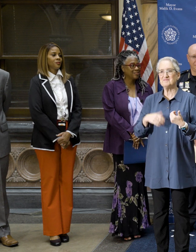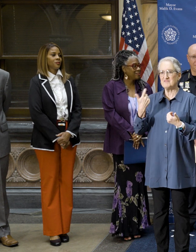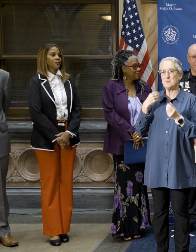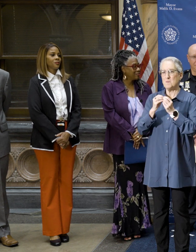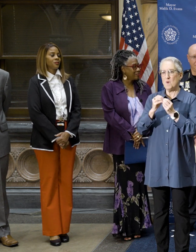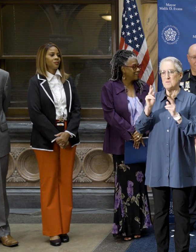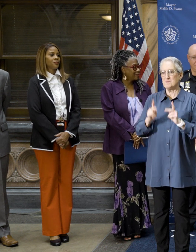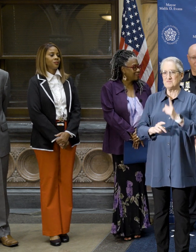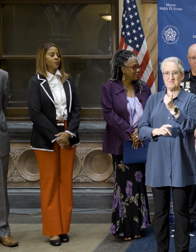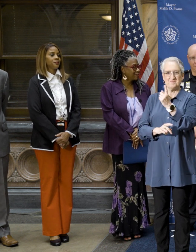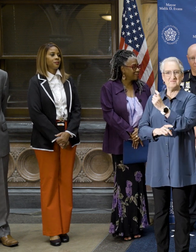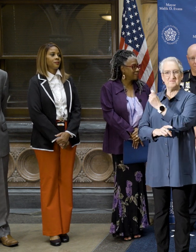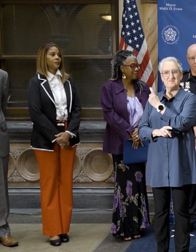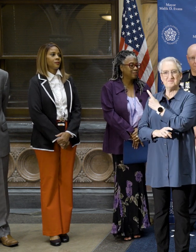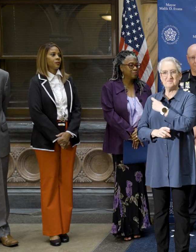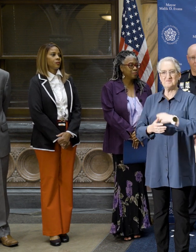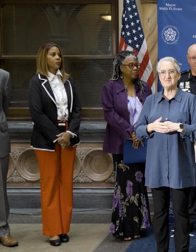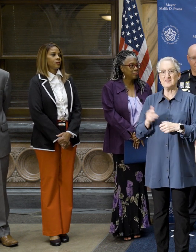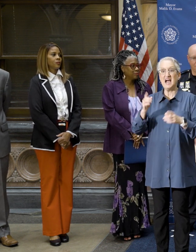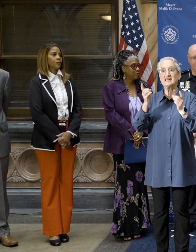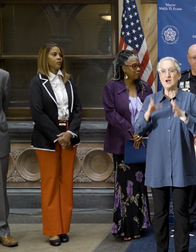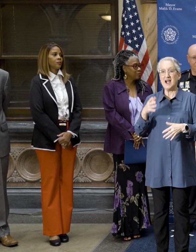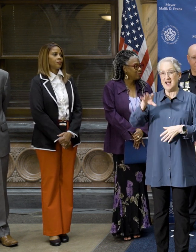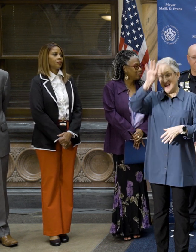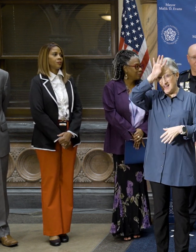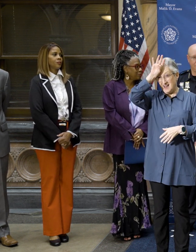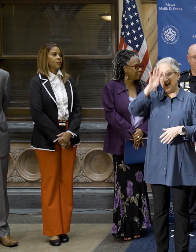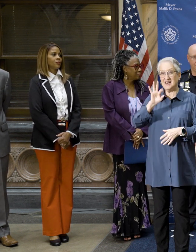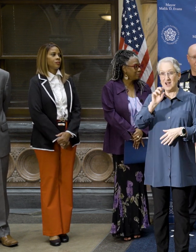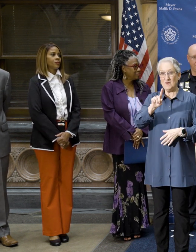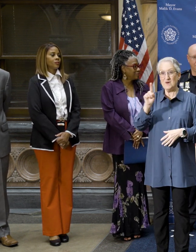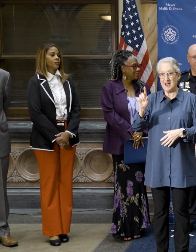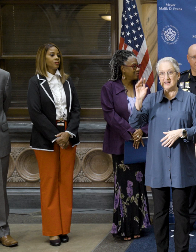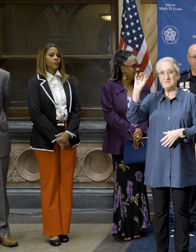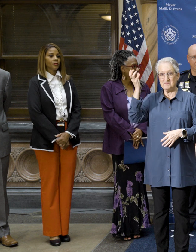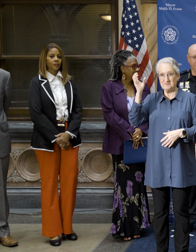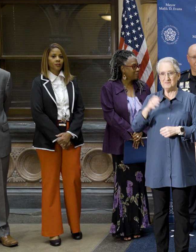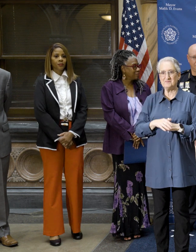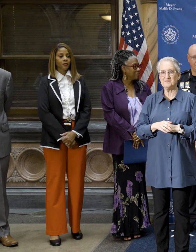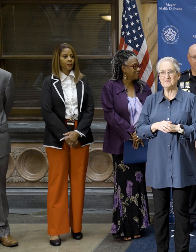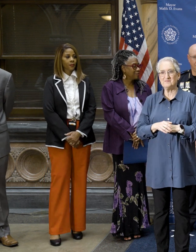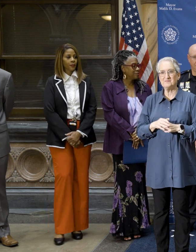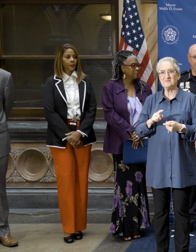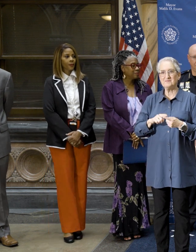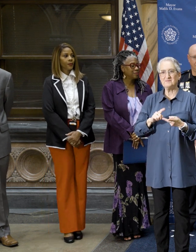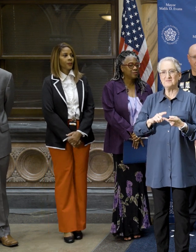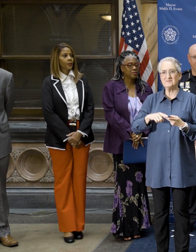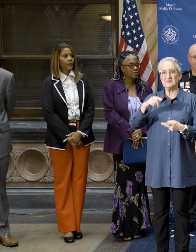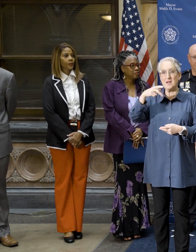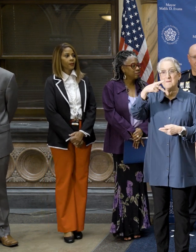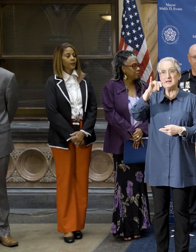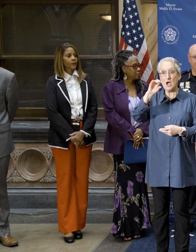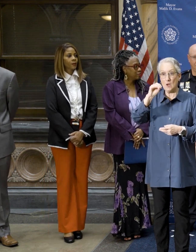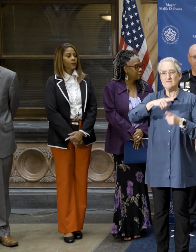Mike Serretto, director of 911, Ms. Sierra, who's our PIO from the Rochester Fire Department, my